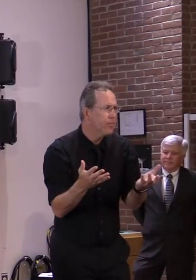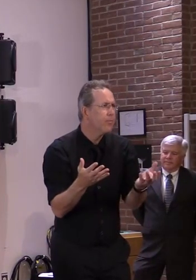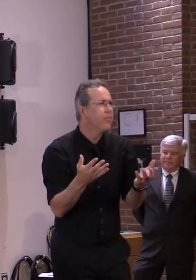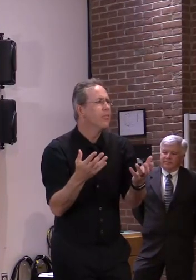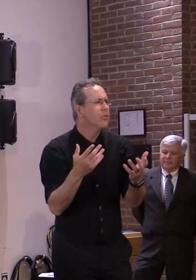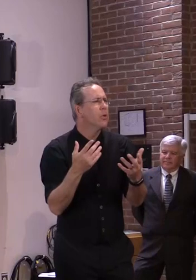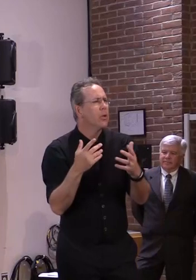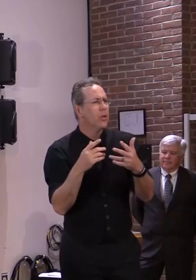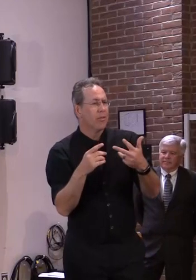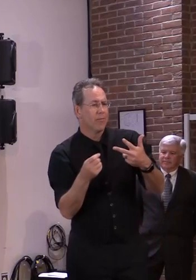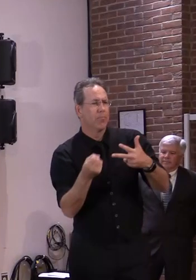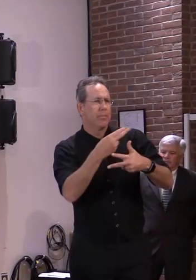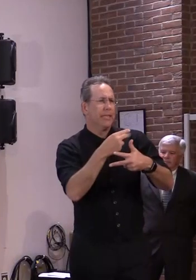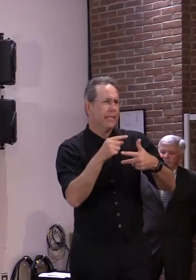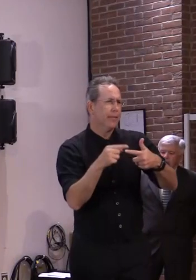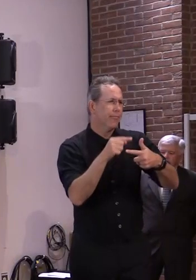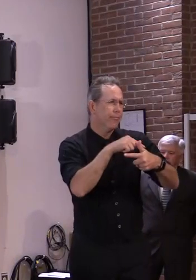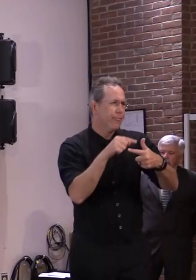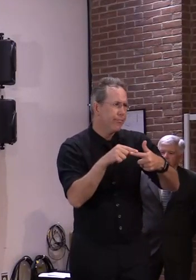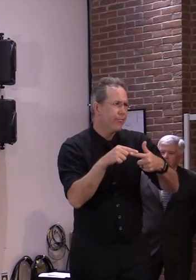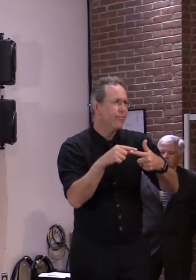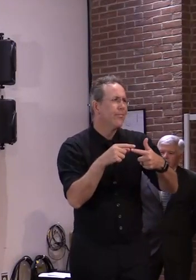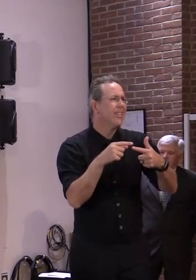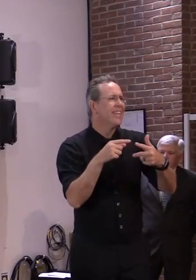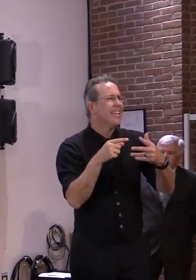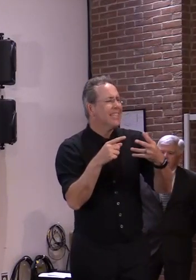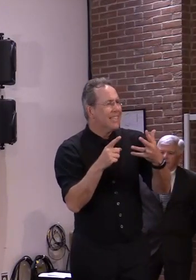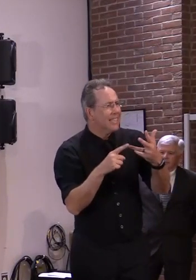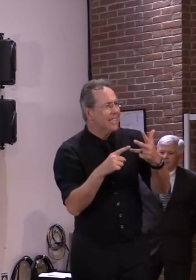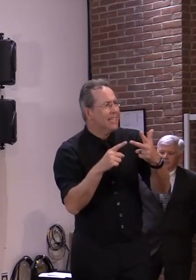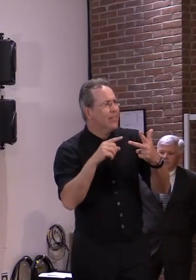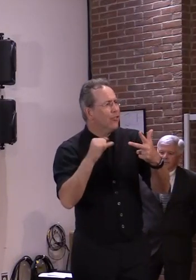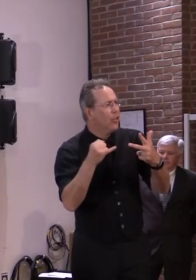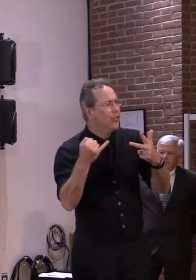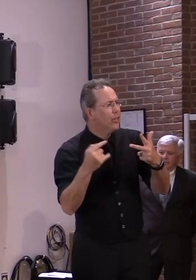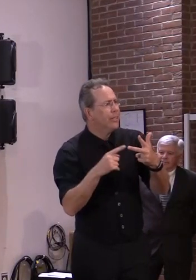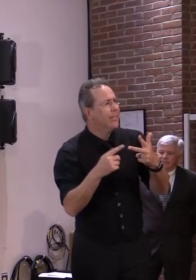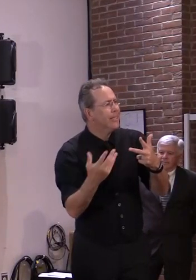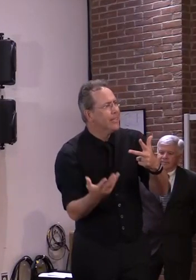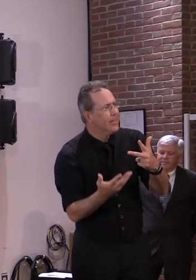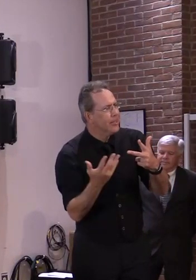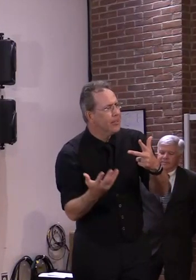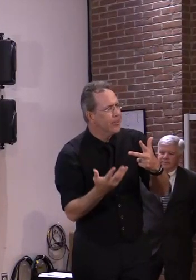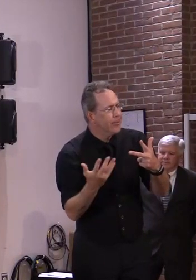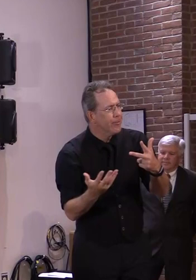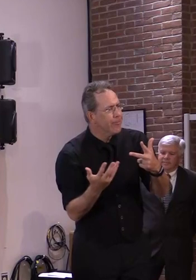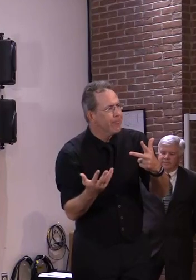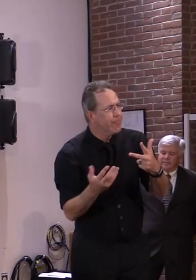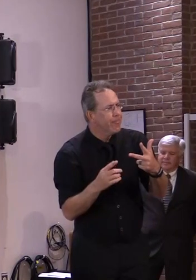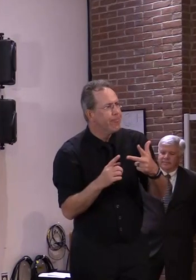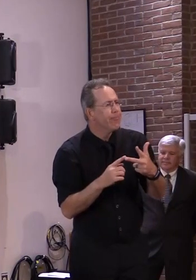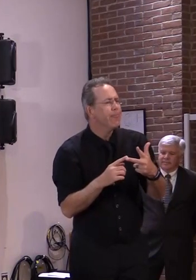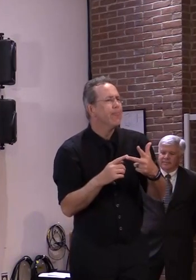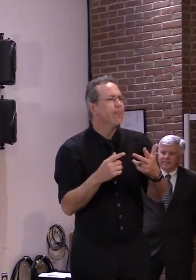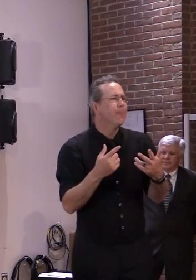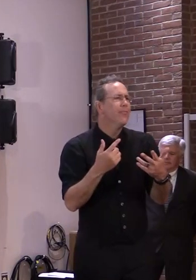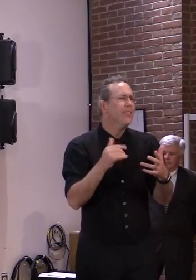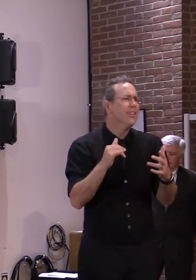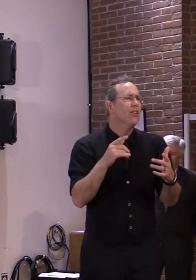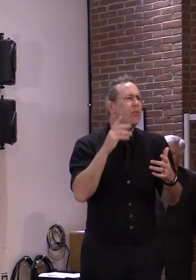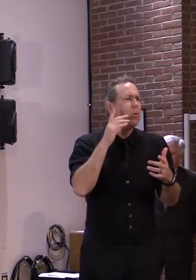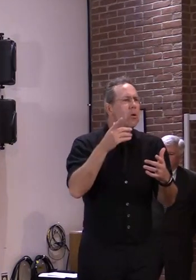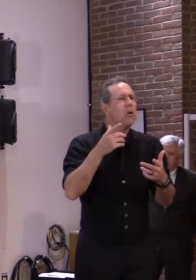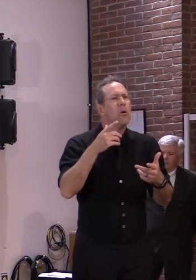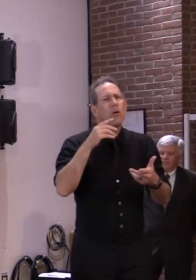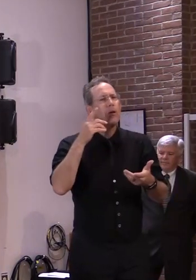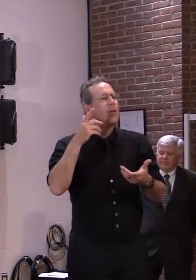and did believe then, that it was still quite effective against the serious end of the illness spectrum, including hospitalizations and